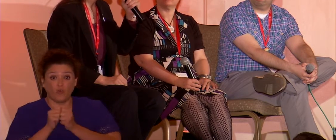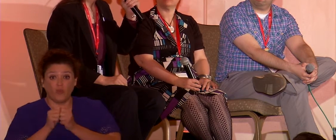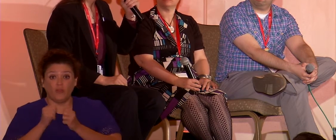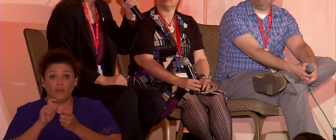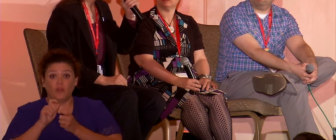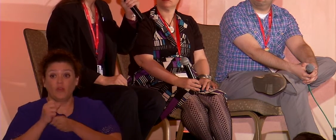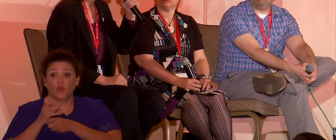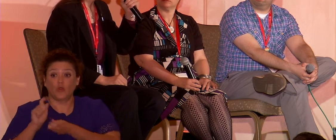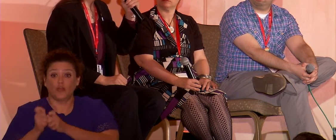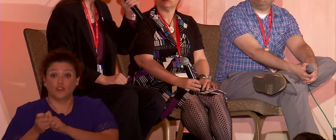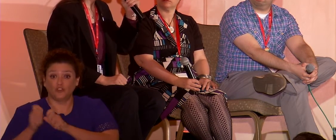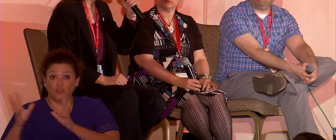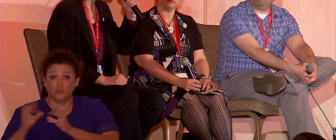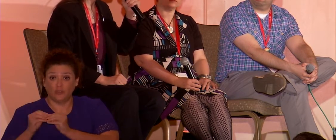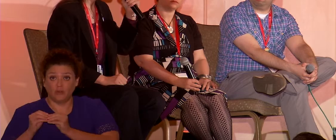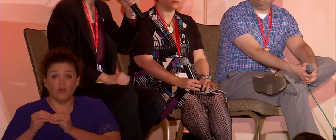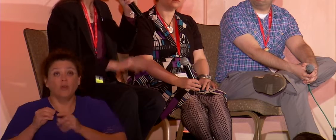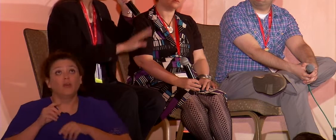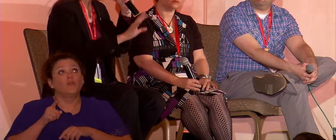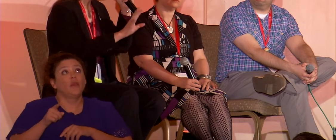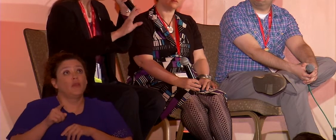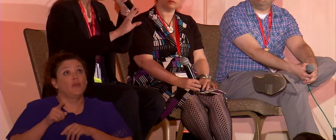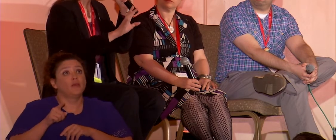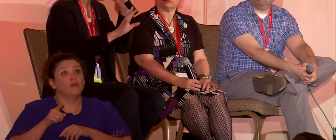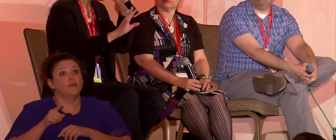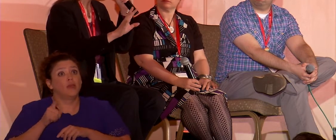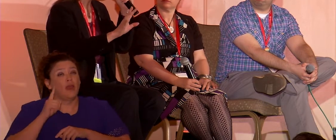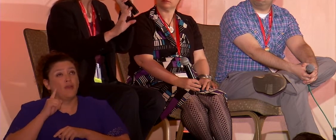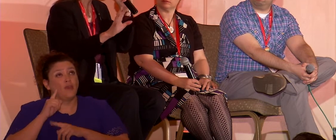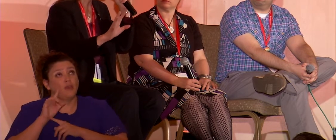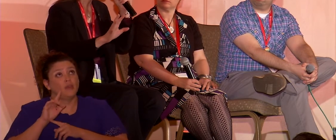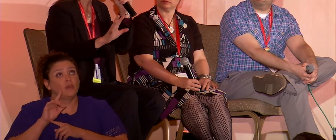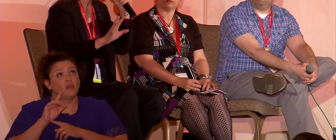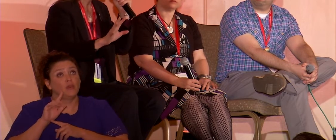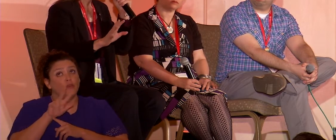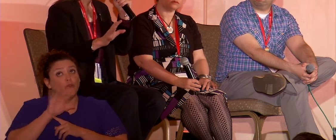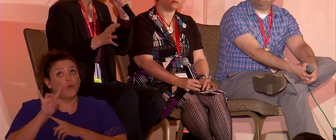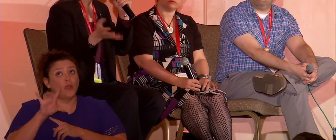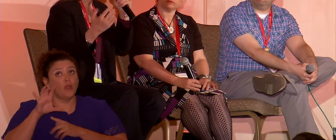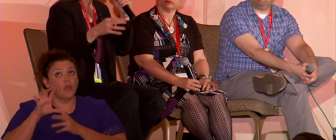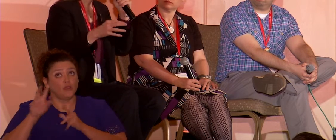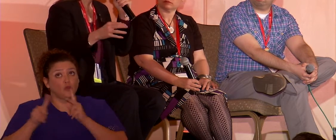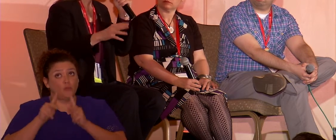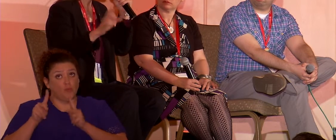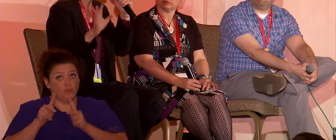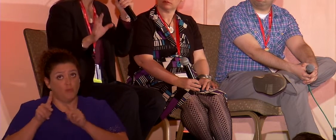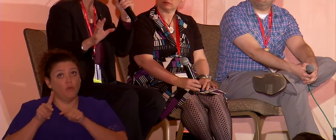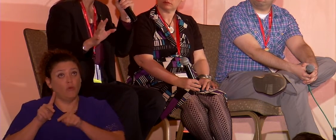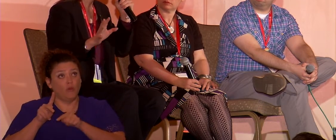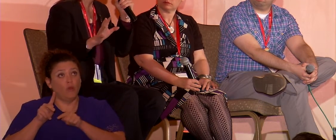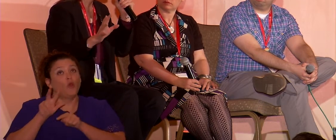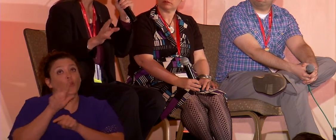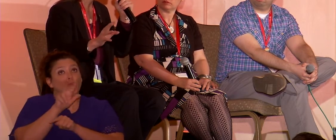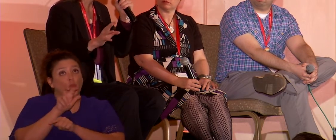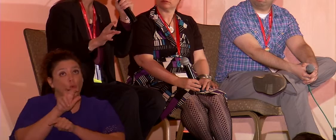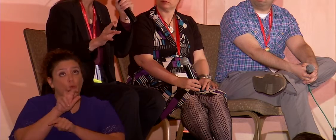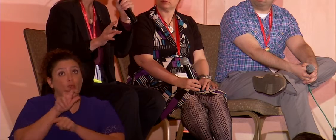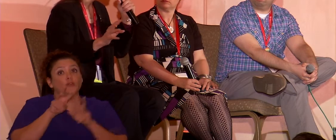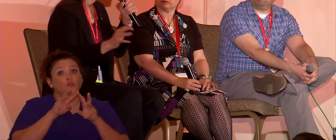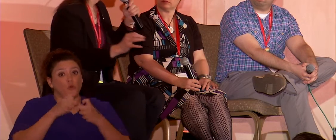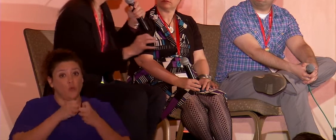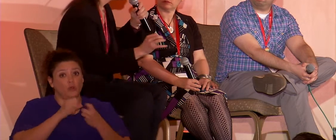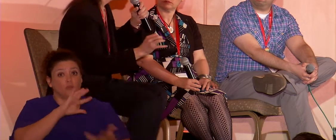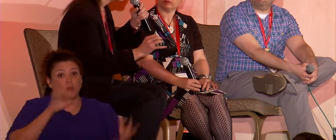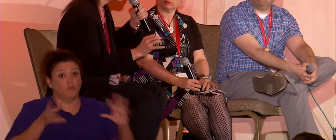under 25, I think that's what it was, out of about 3,800 folks who come to it, 300 workshops, that sort of